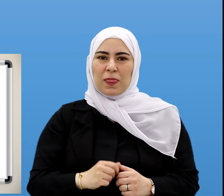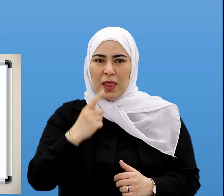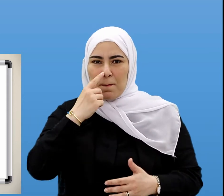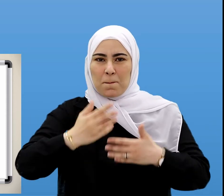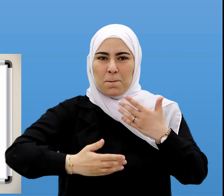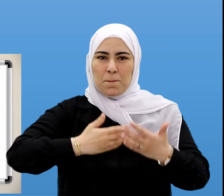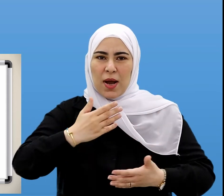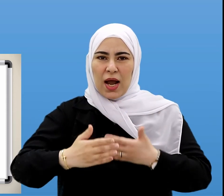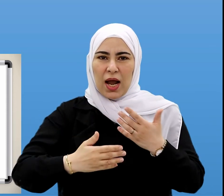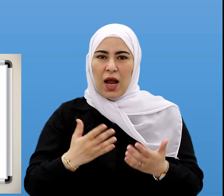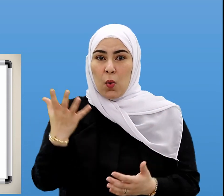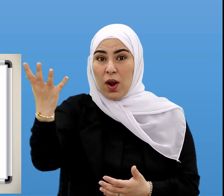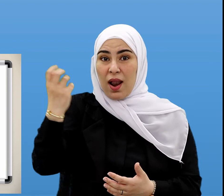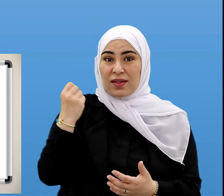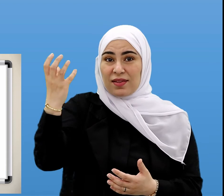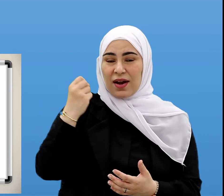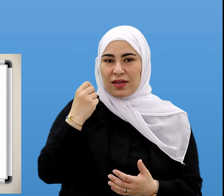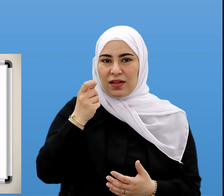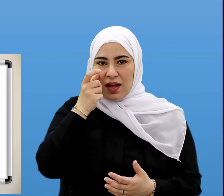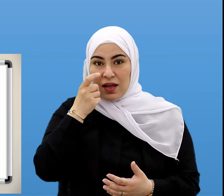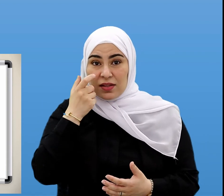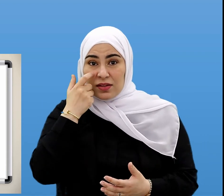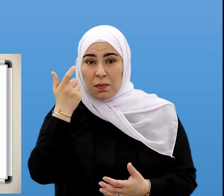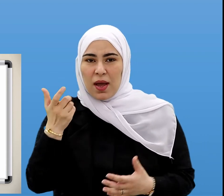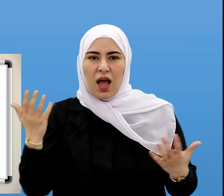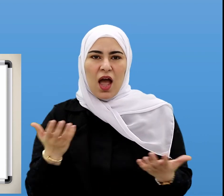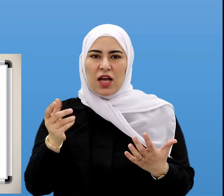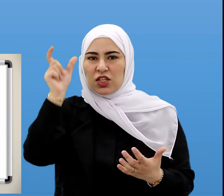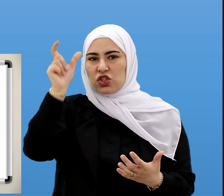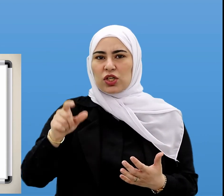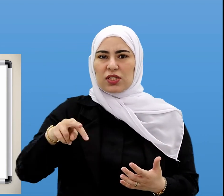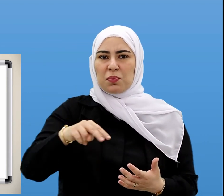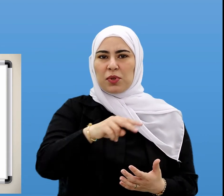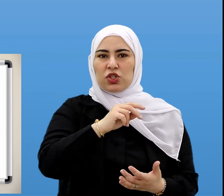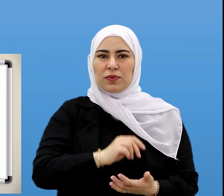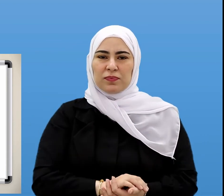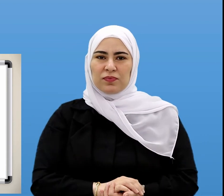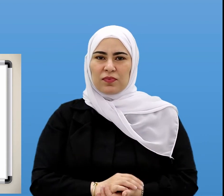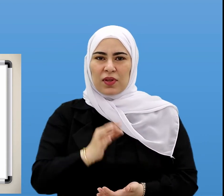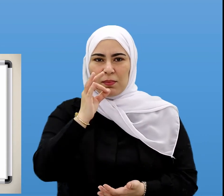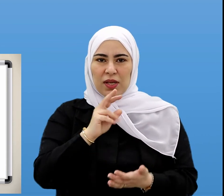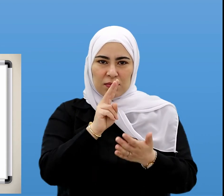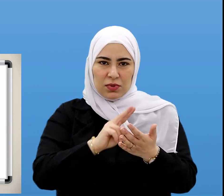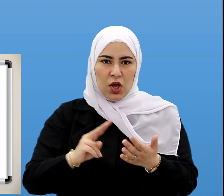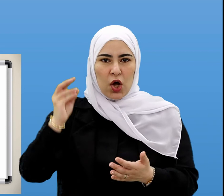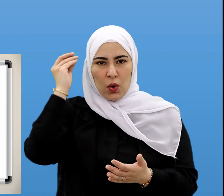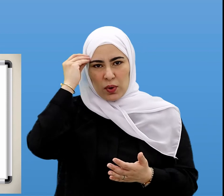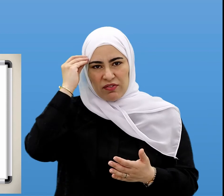through the text, let's answer these two questions first, then we will go through the text again.